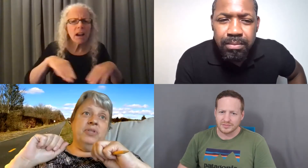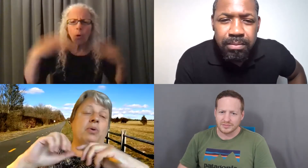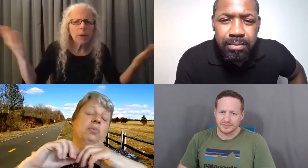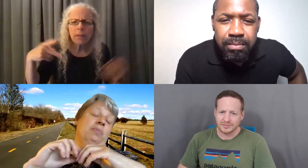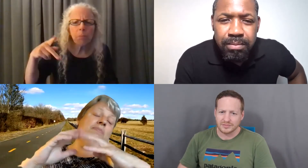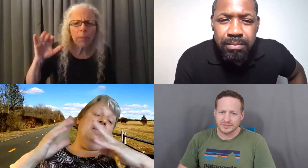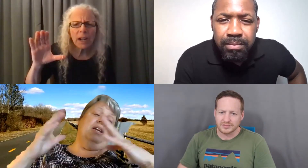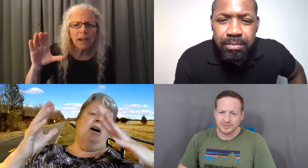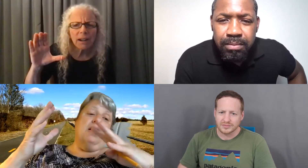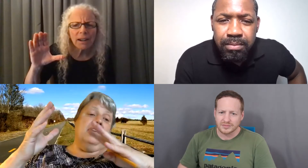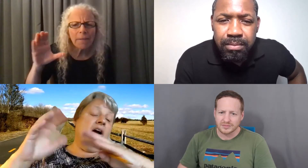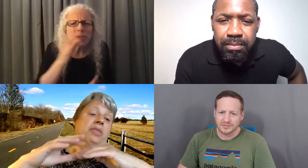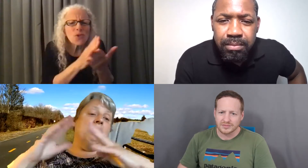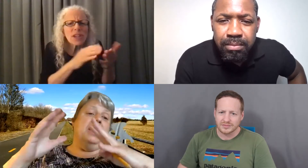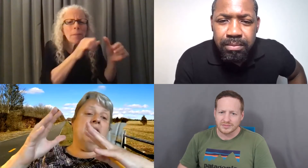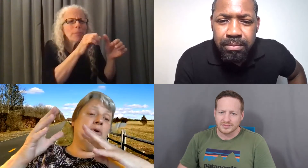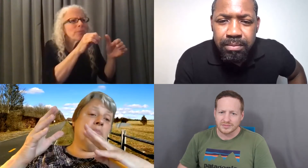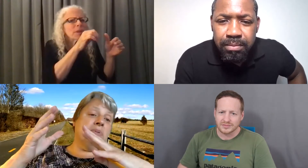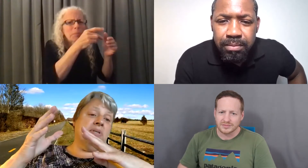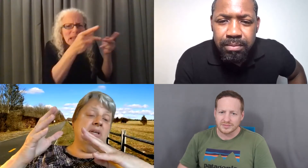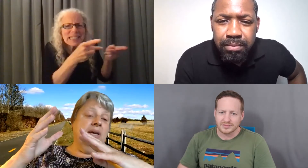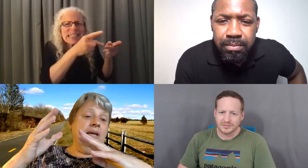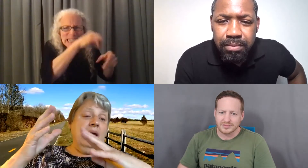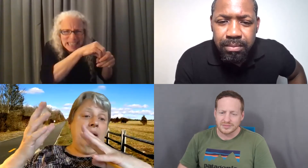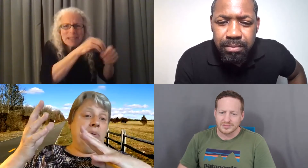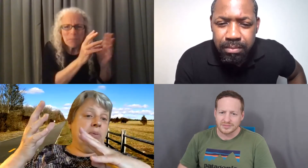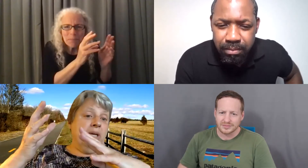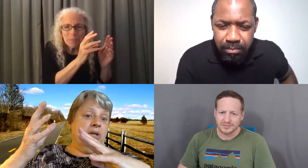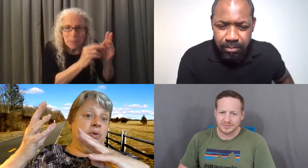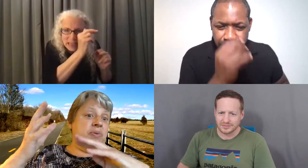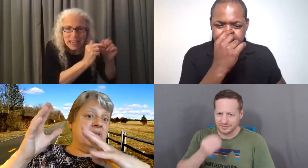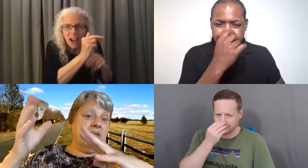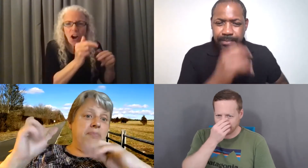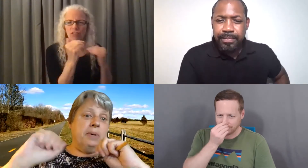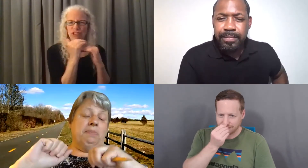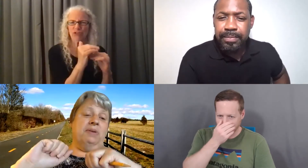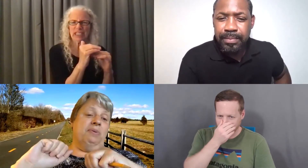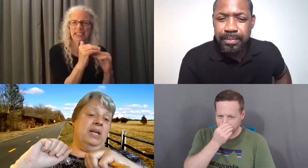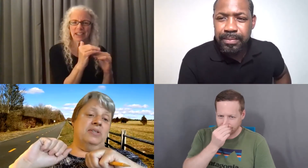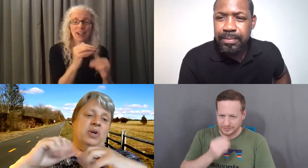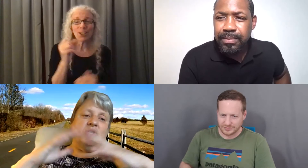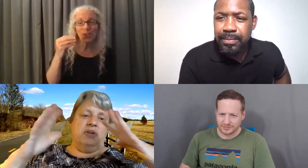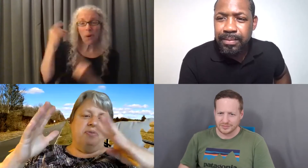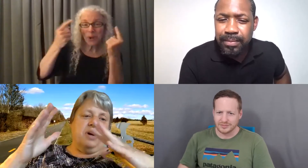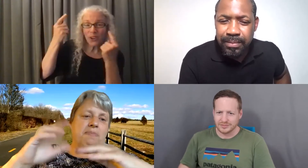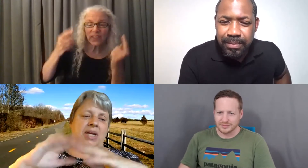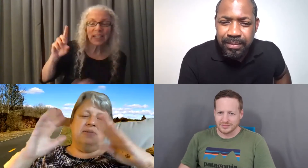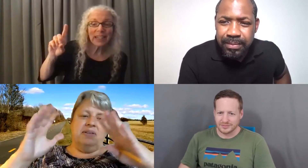So, I mean, are the meeting rooms able to be used at the Department of Administration for our meetings, et